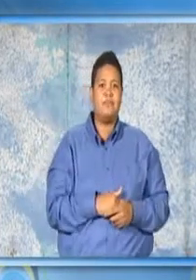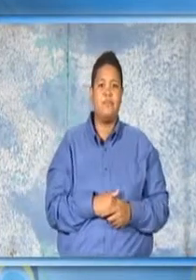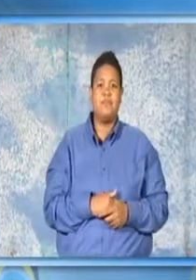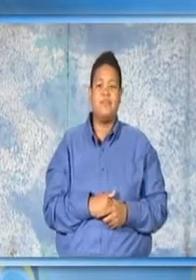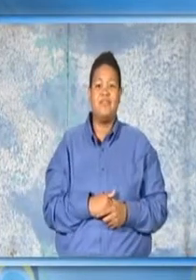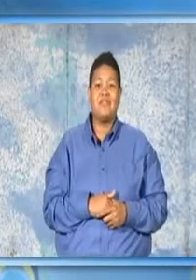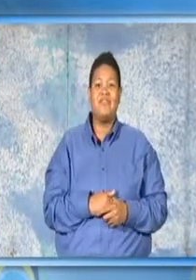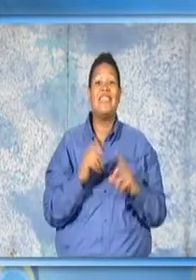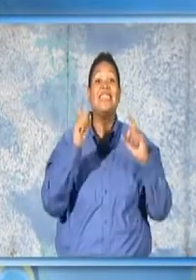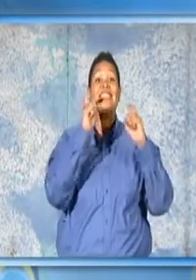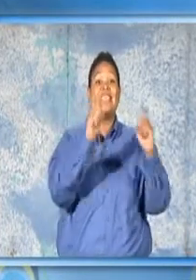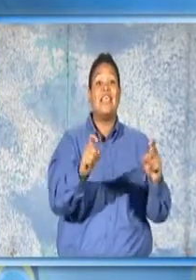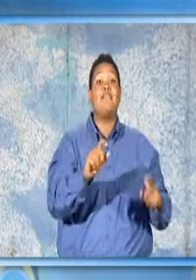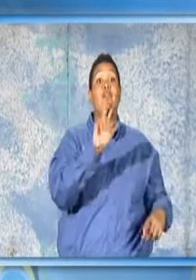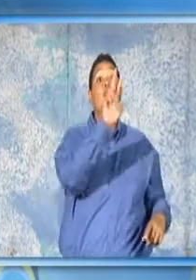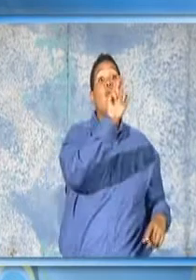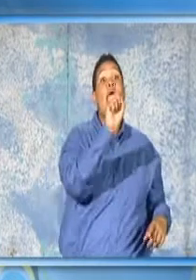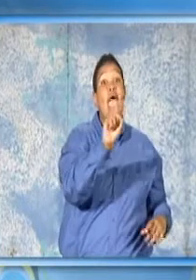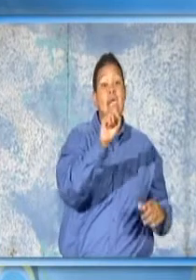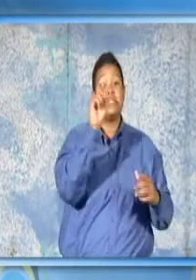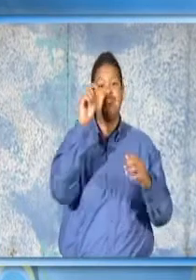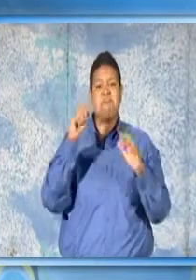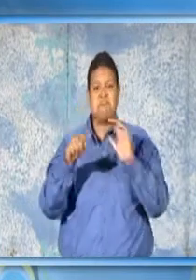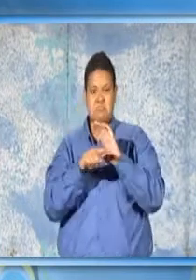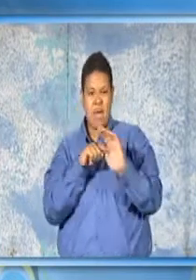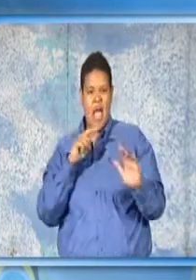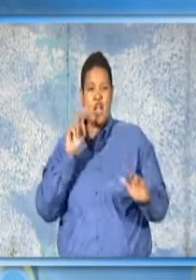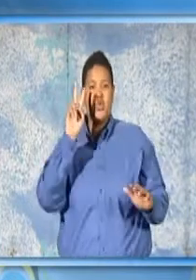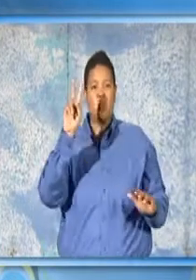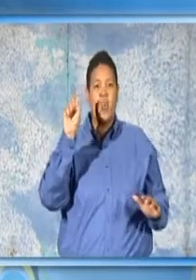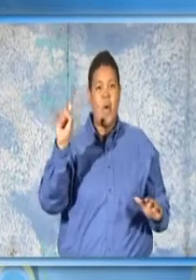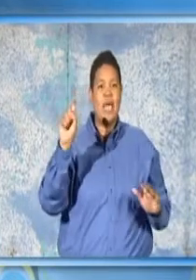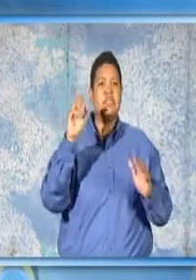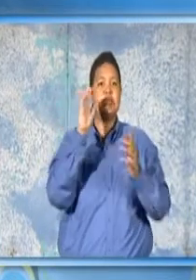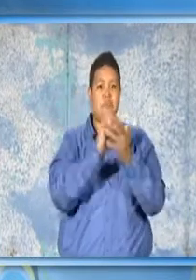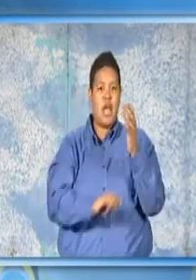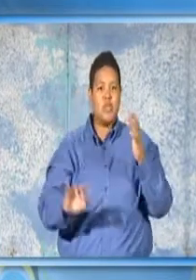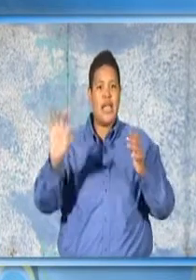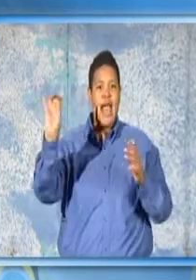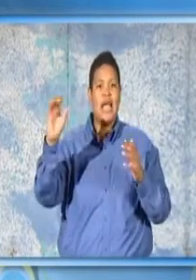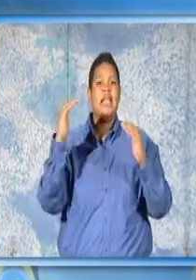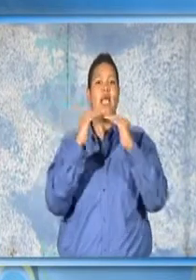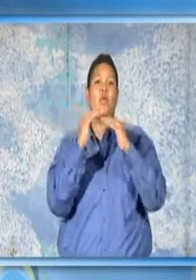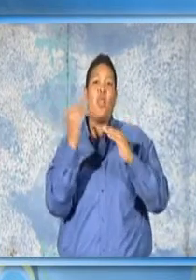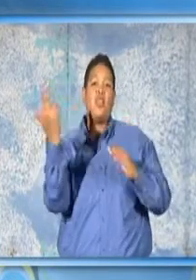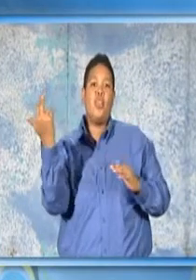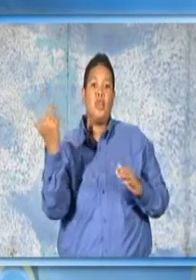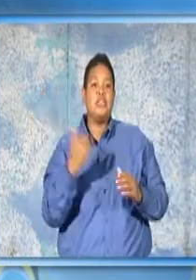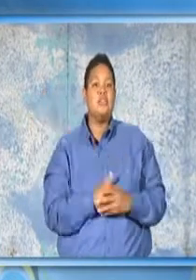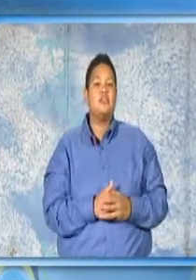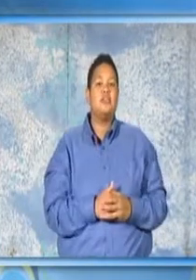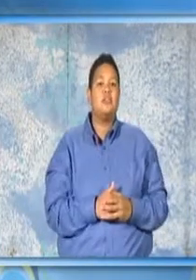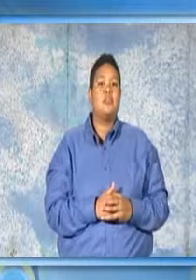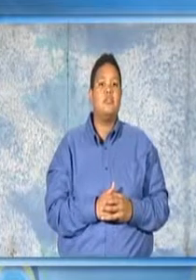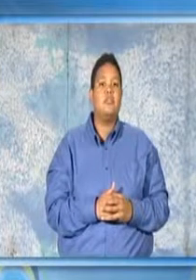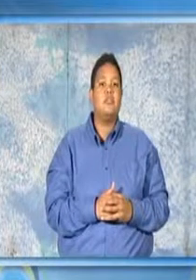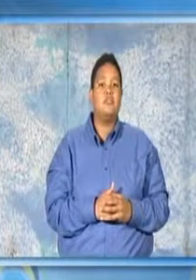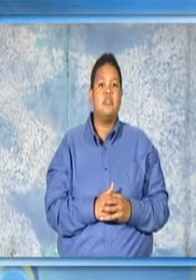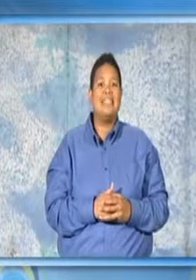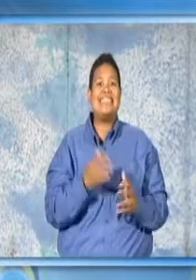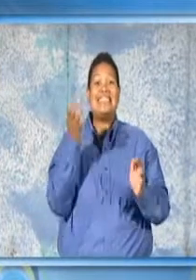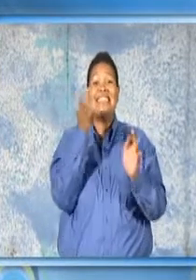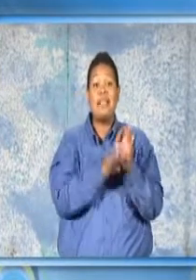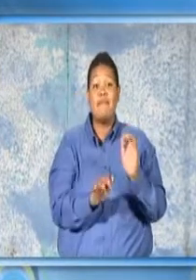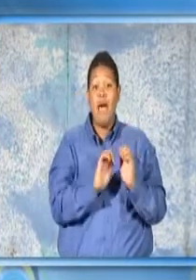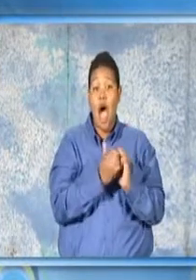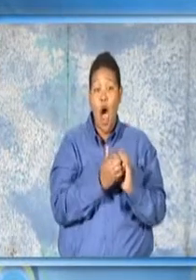This gives 3x minus 2x minus 8 equals 13. This is